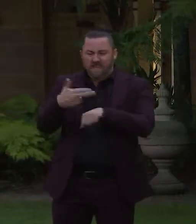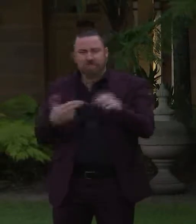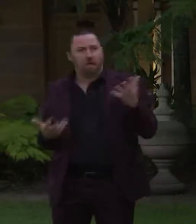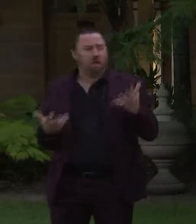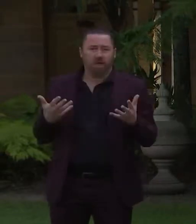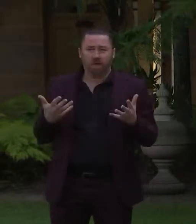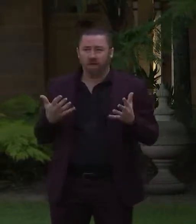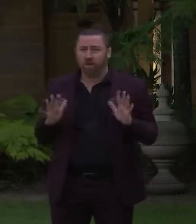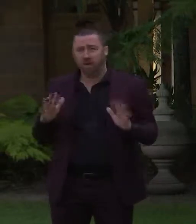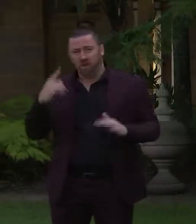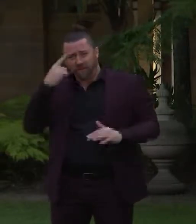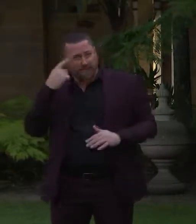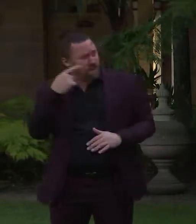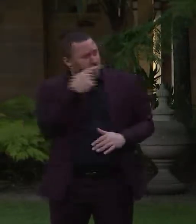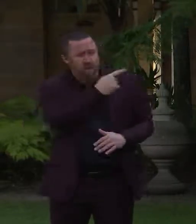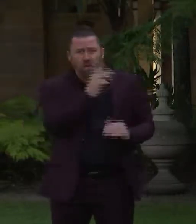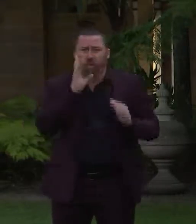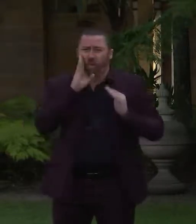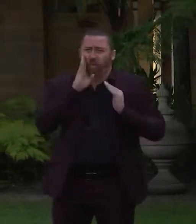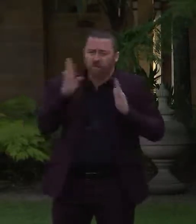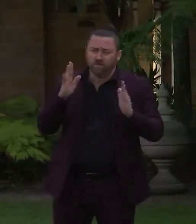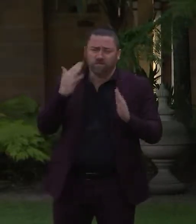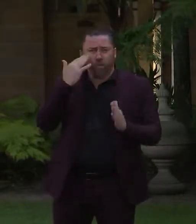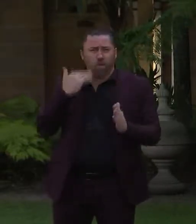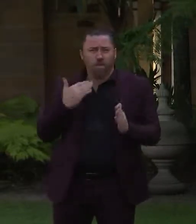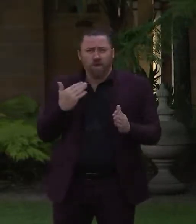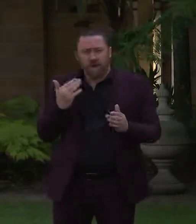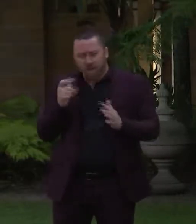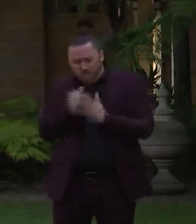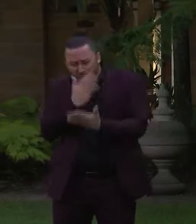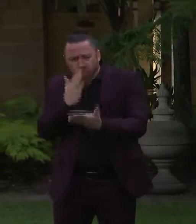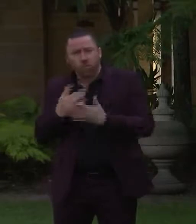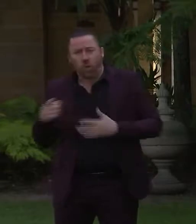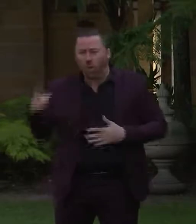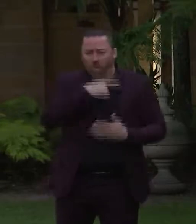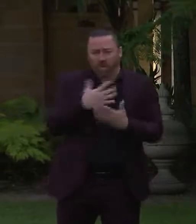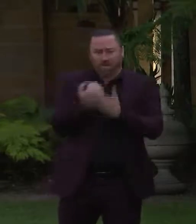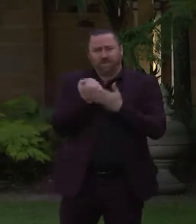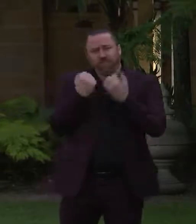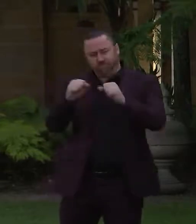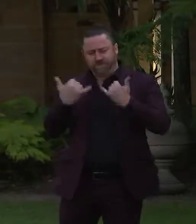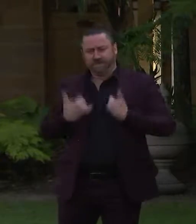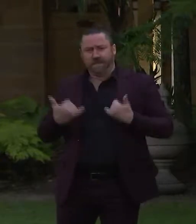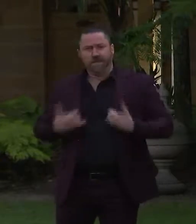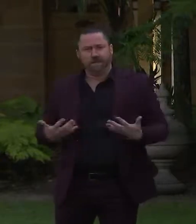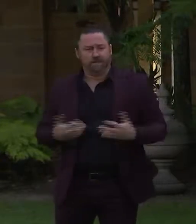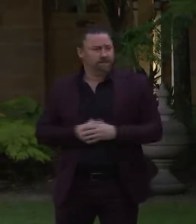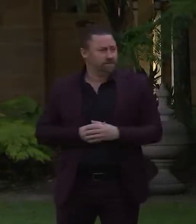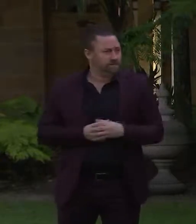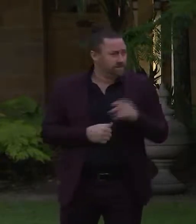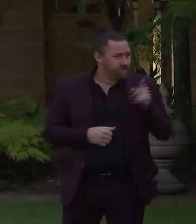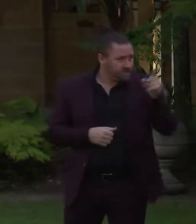steps and the right measures to keep and protect our state. Premier,